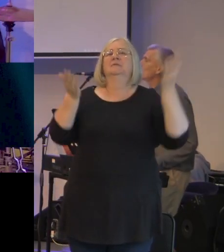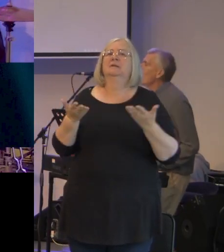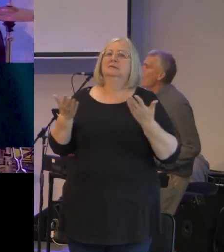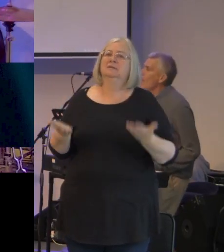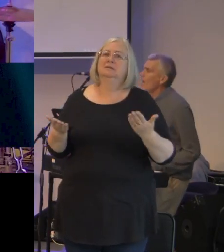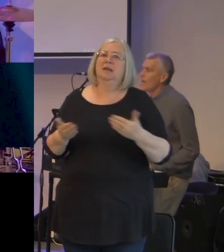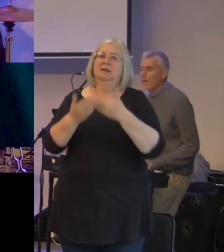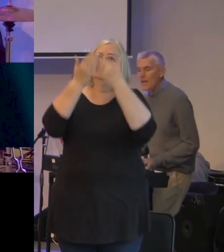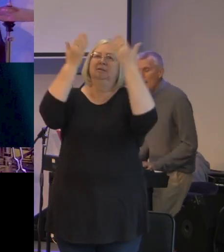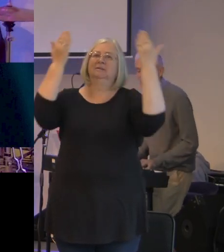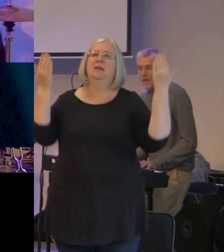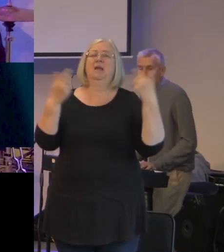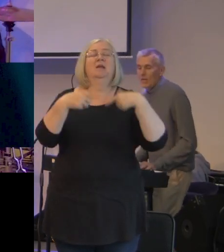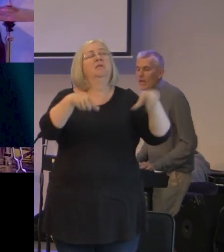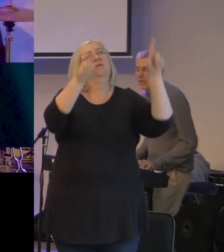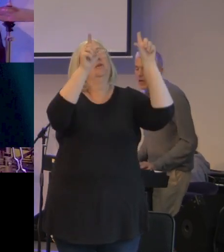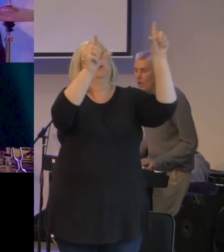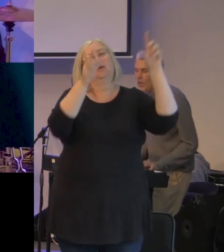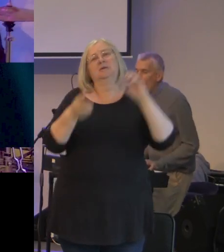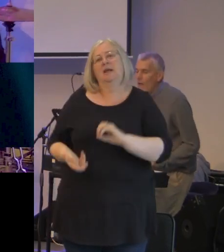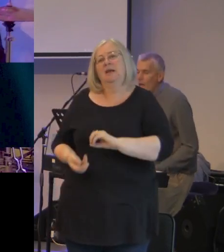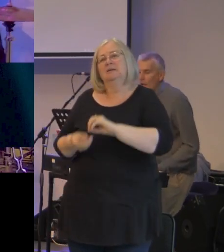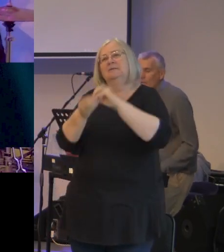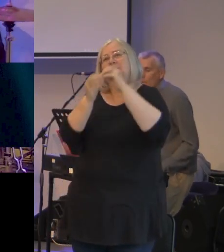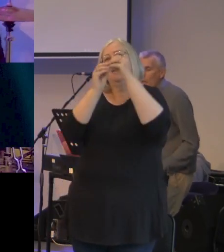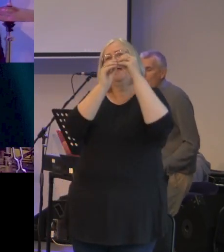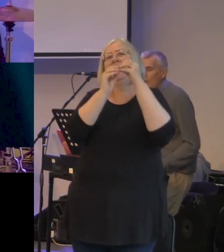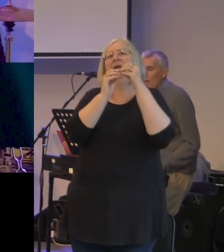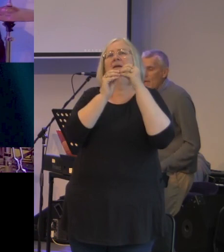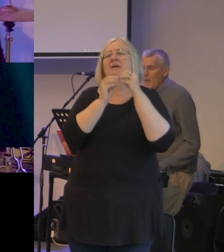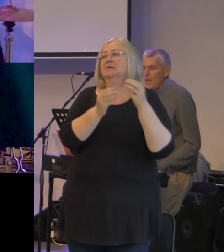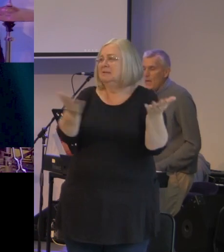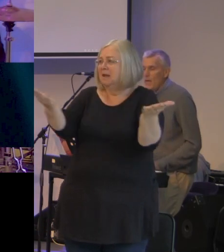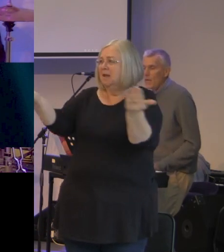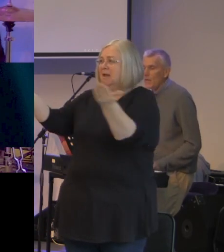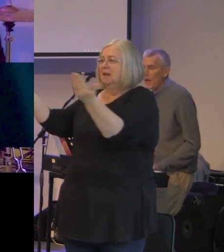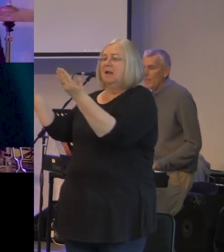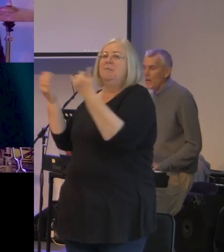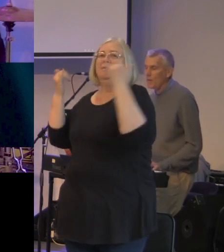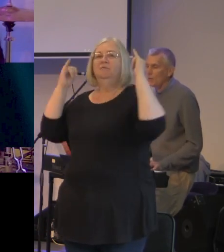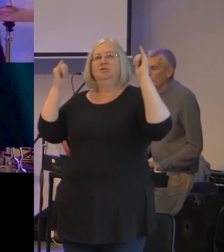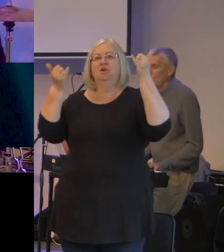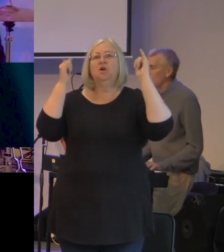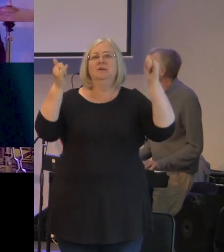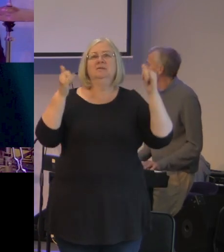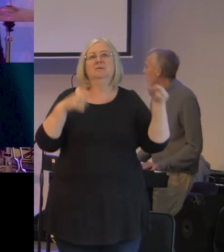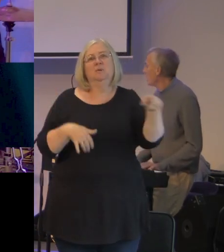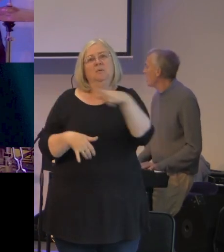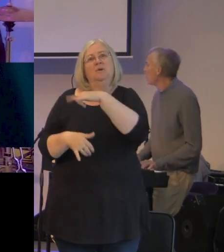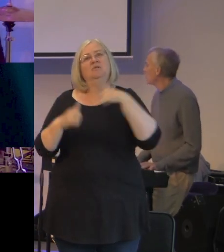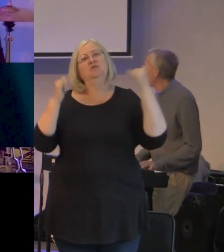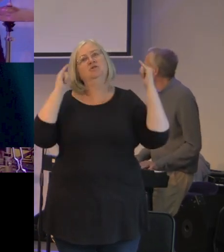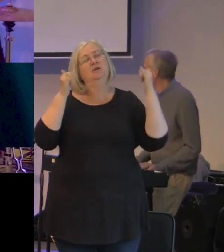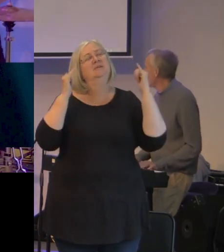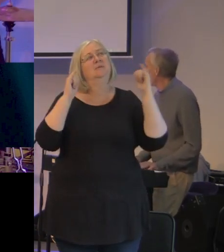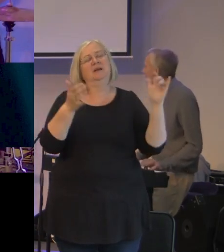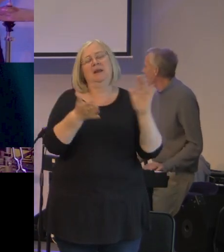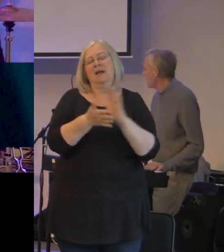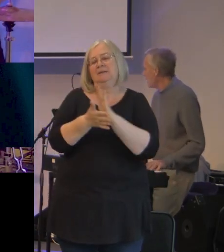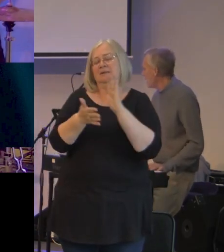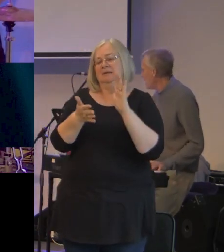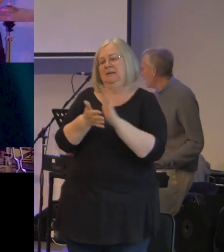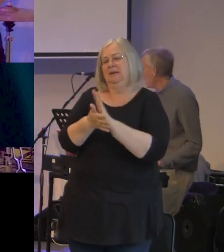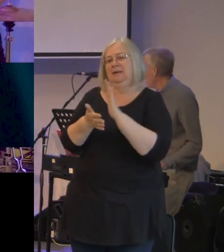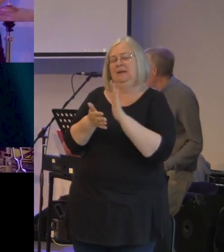is the day that the Lord has made. Come and rejoice, we will rejoice and be